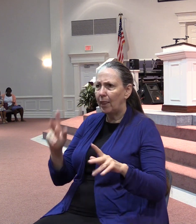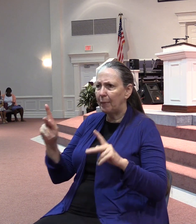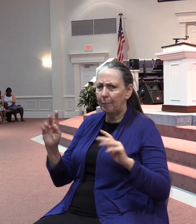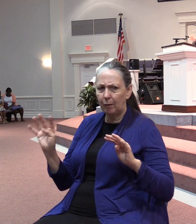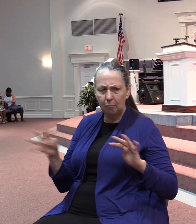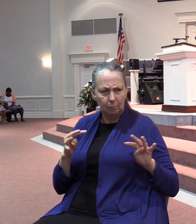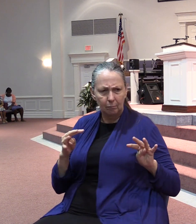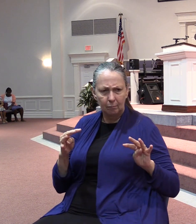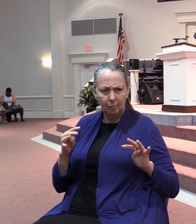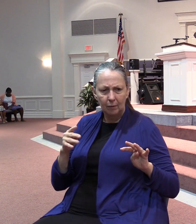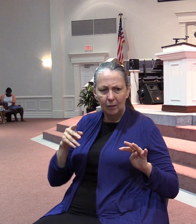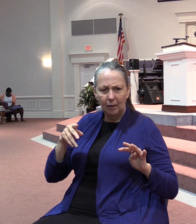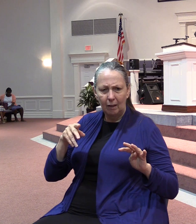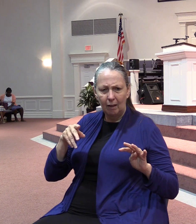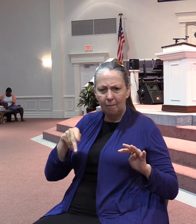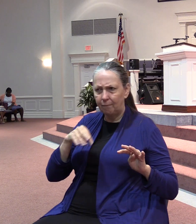the enemy's hold